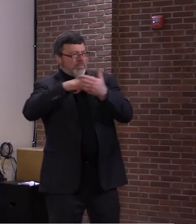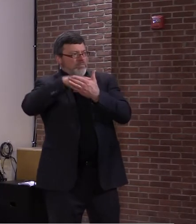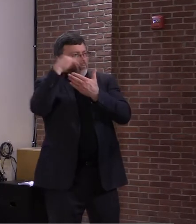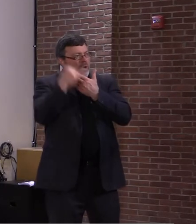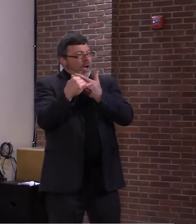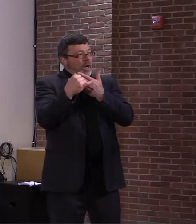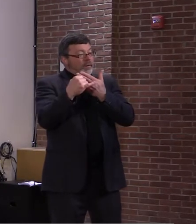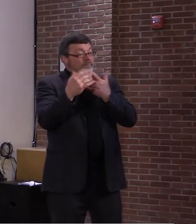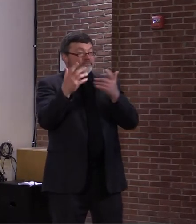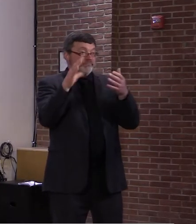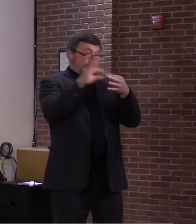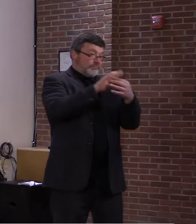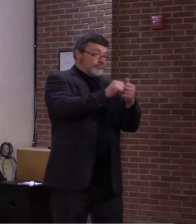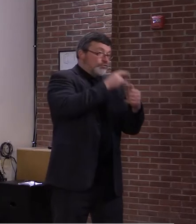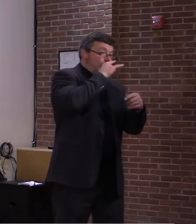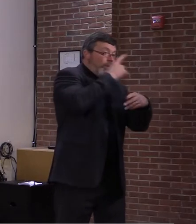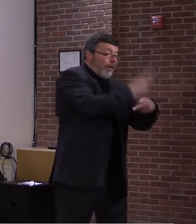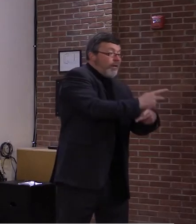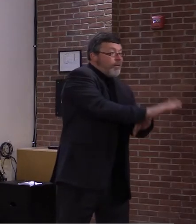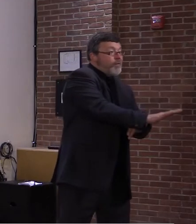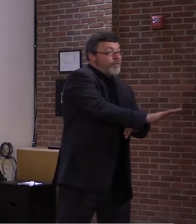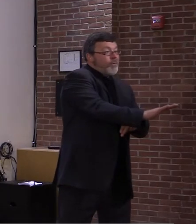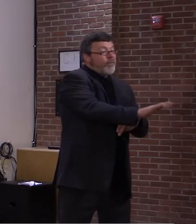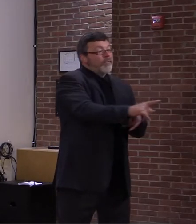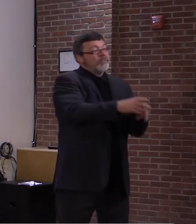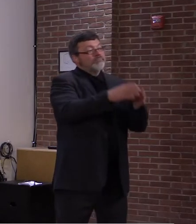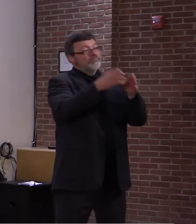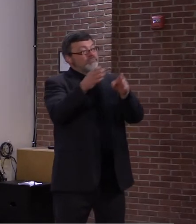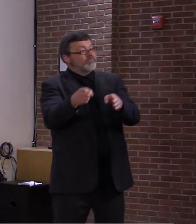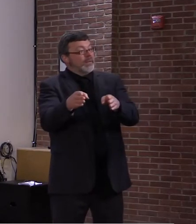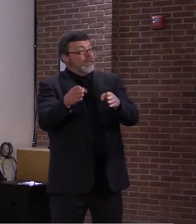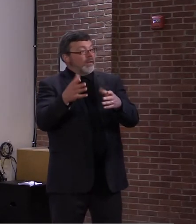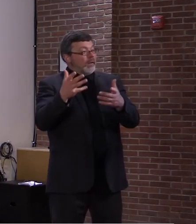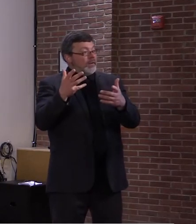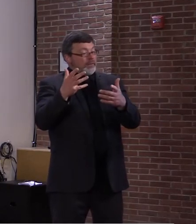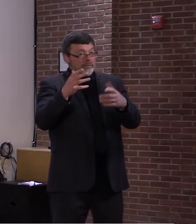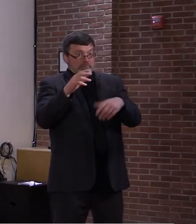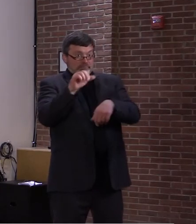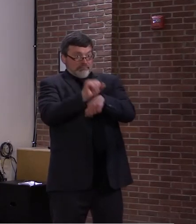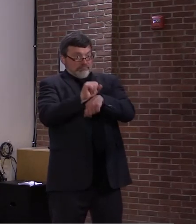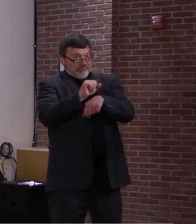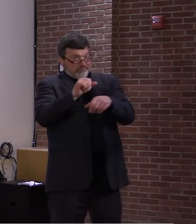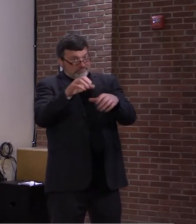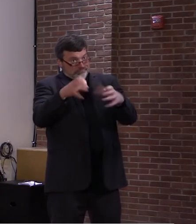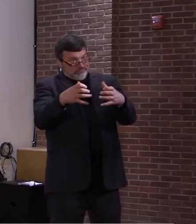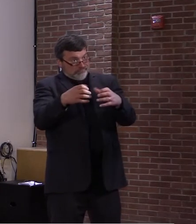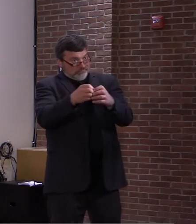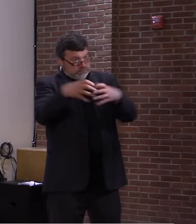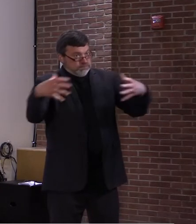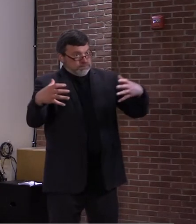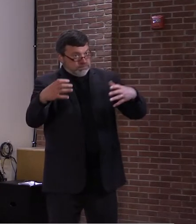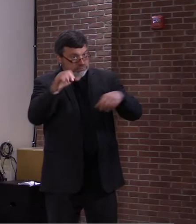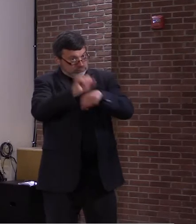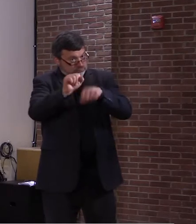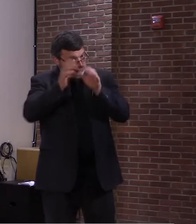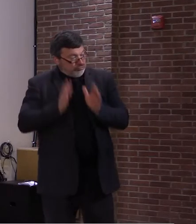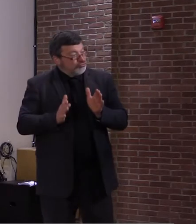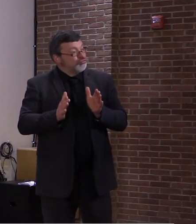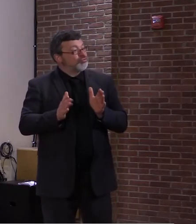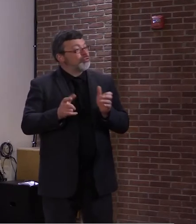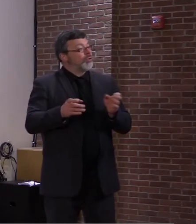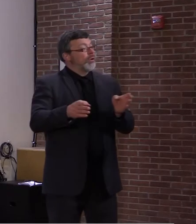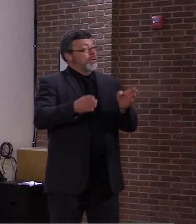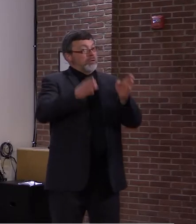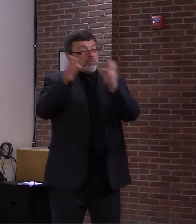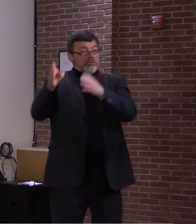care centers that provide job growth, but, you know, specifically to the center, but more broadly job growth to